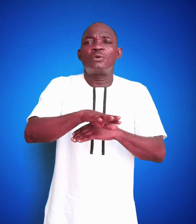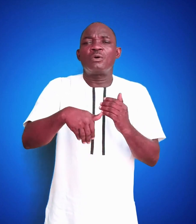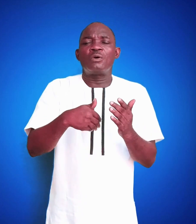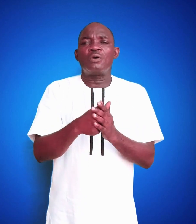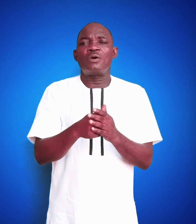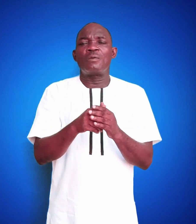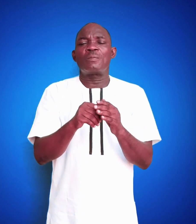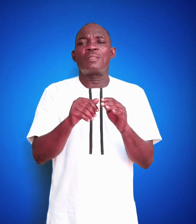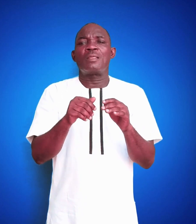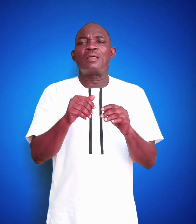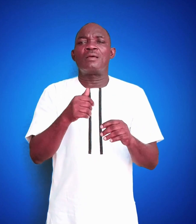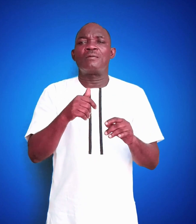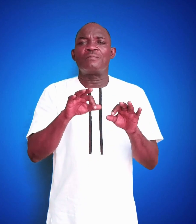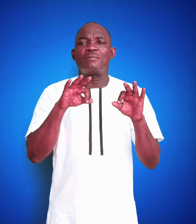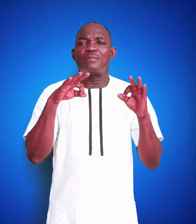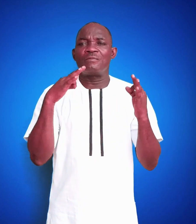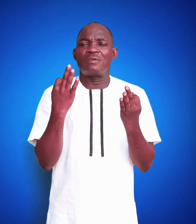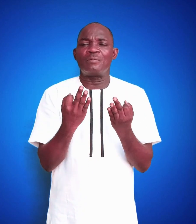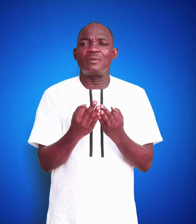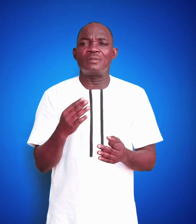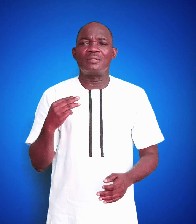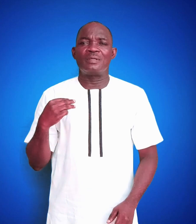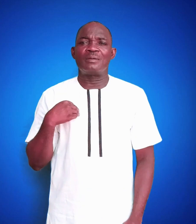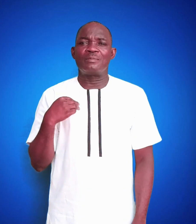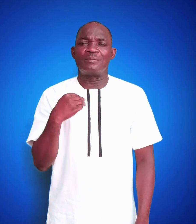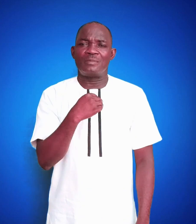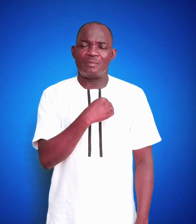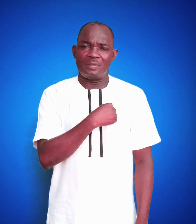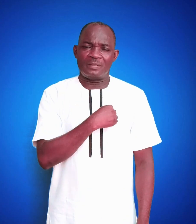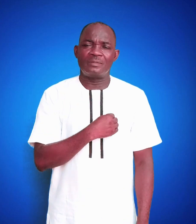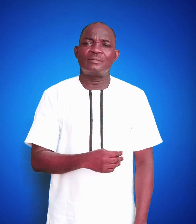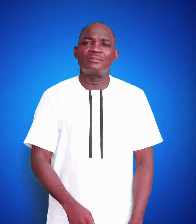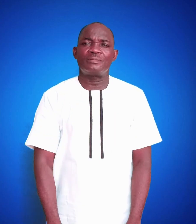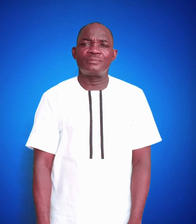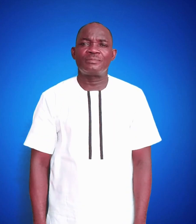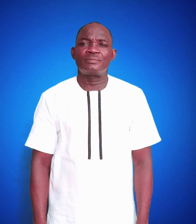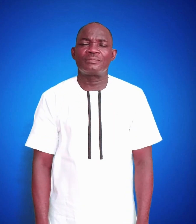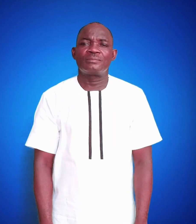of all the members of the family.